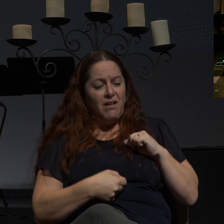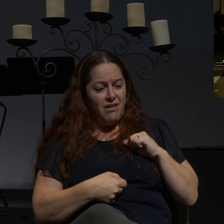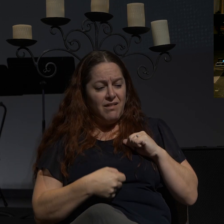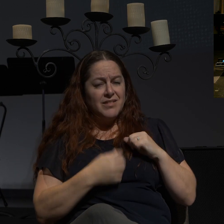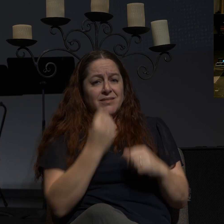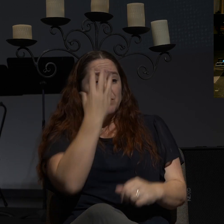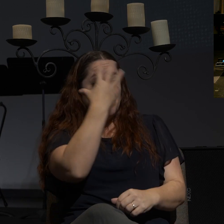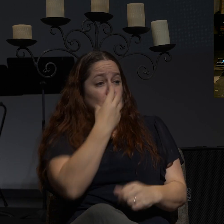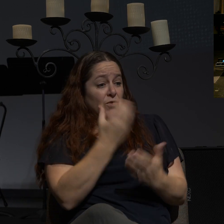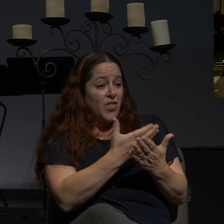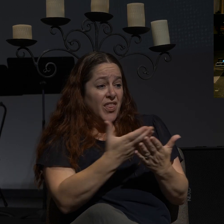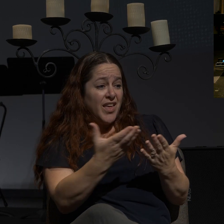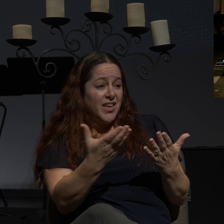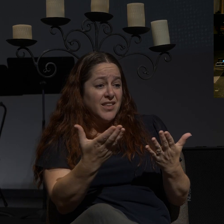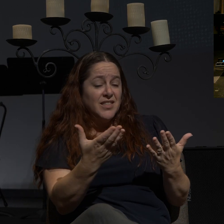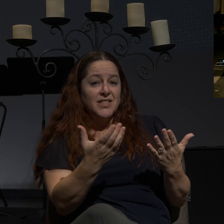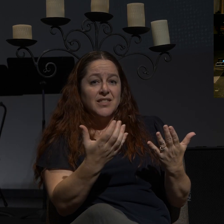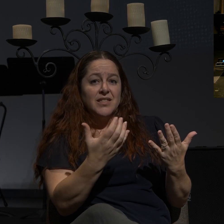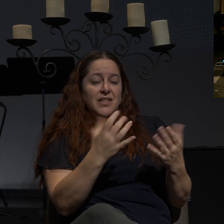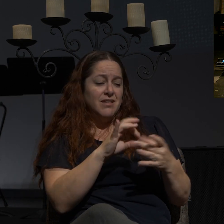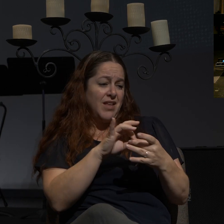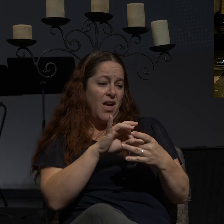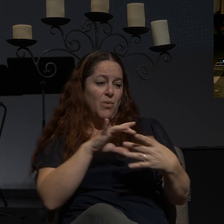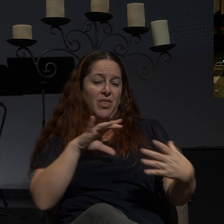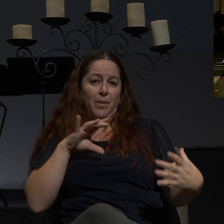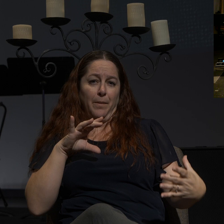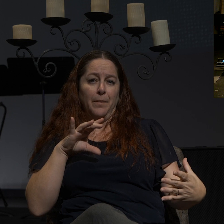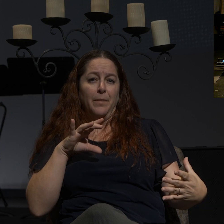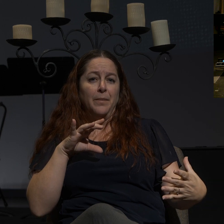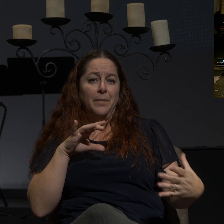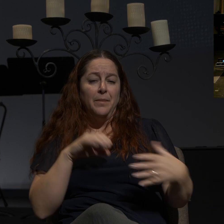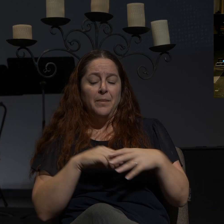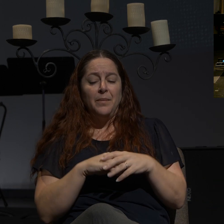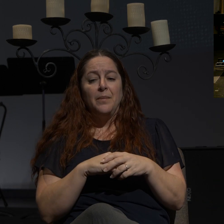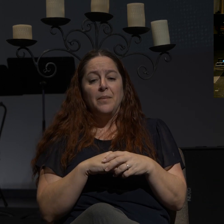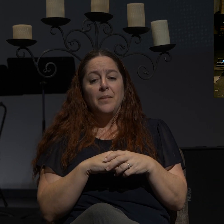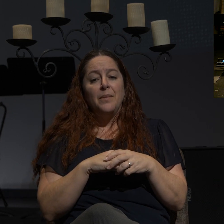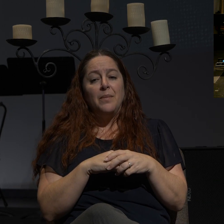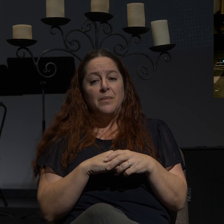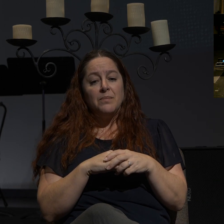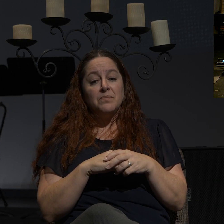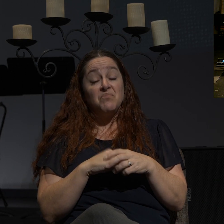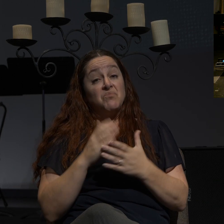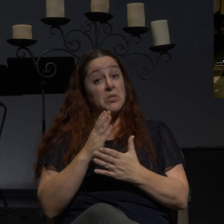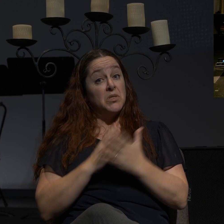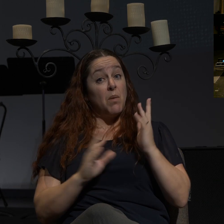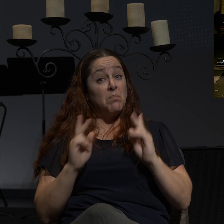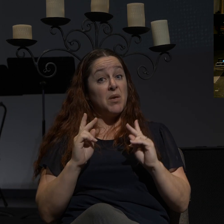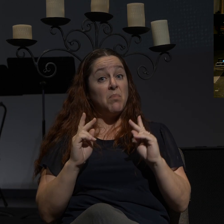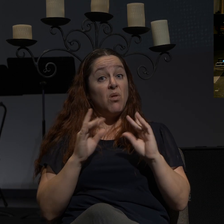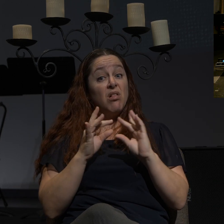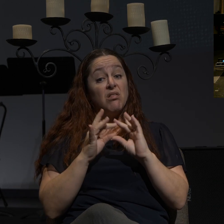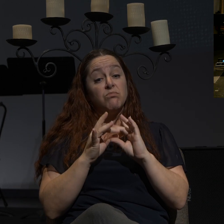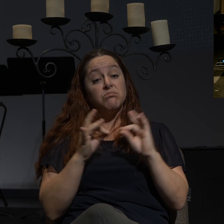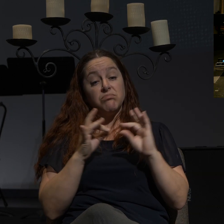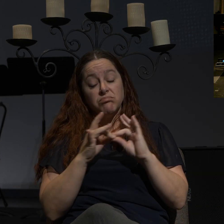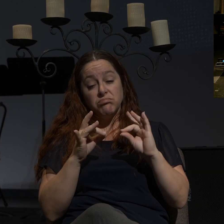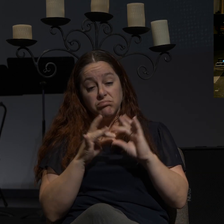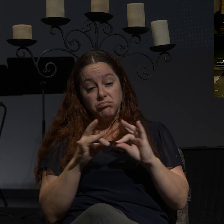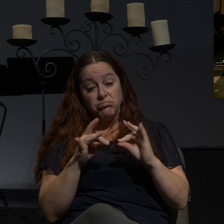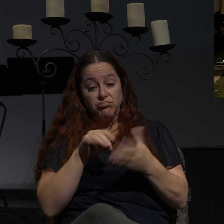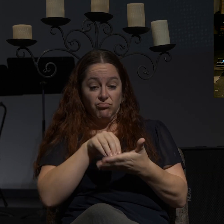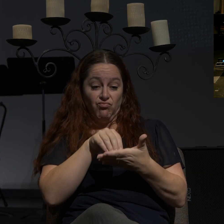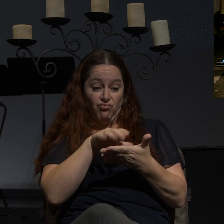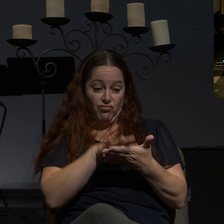beautiful things are not with him? In fact, some people have commented, some commentaries